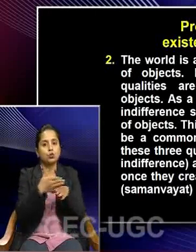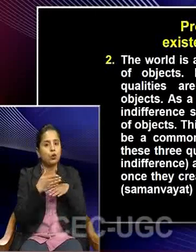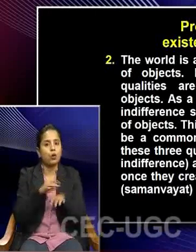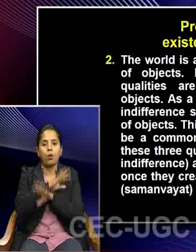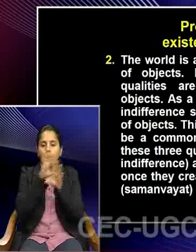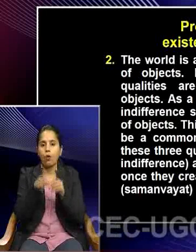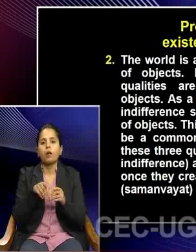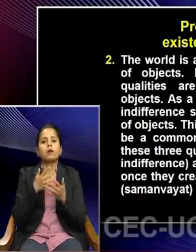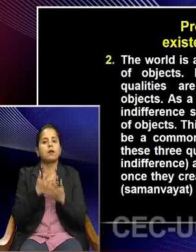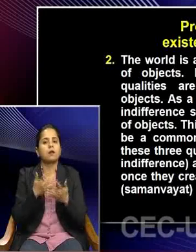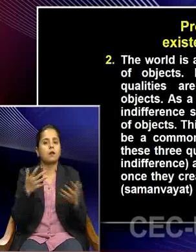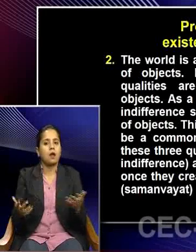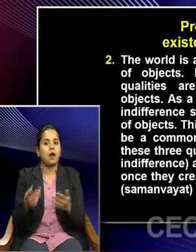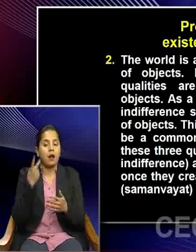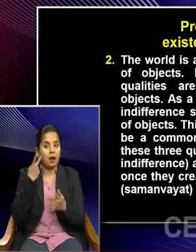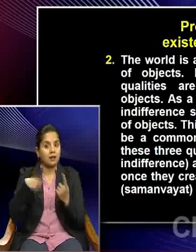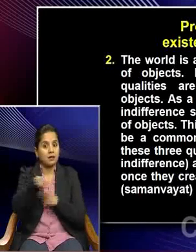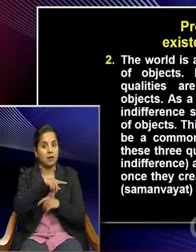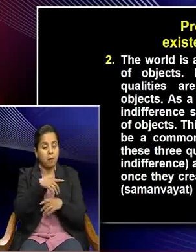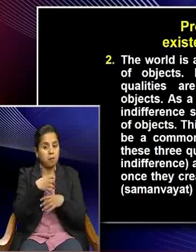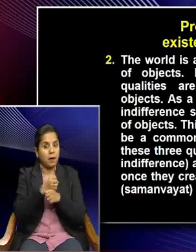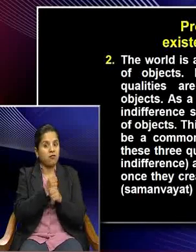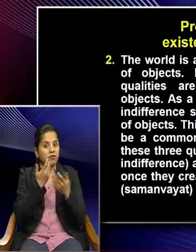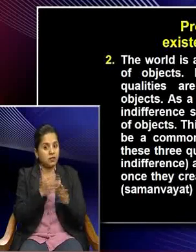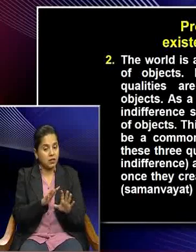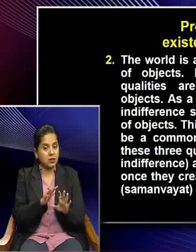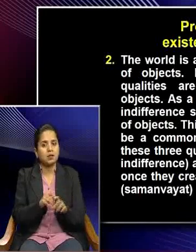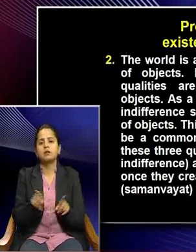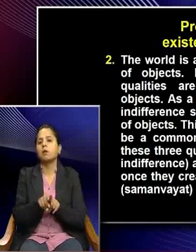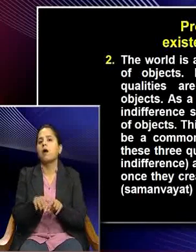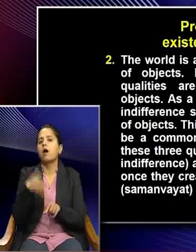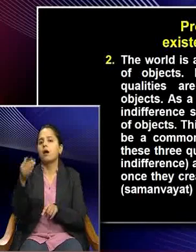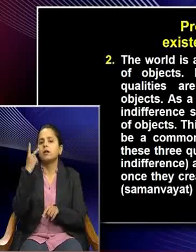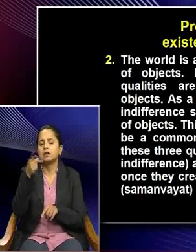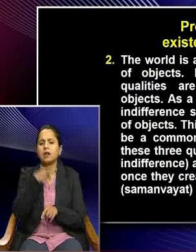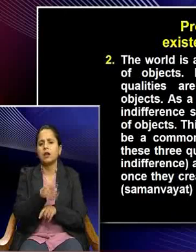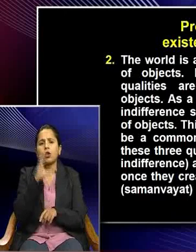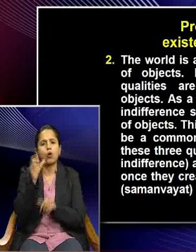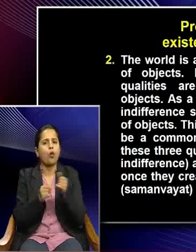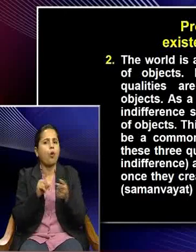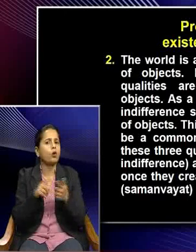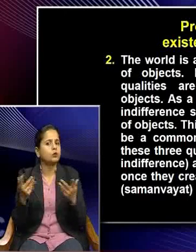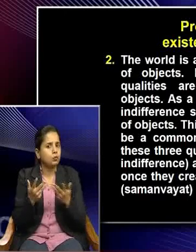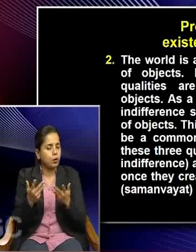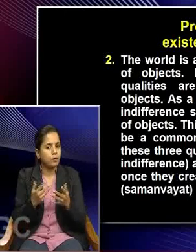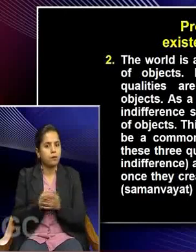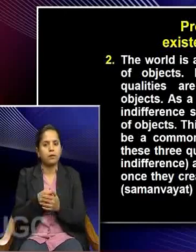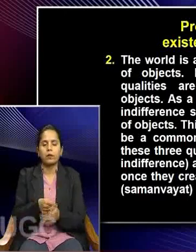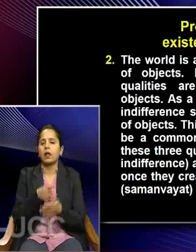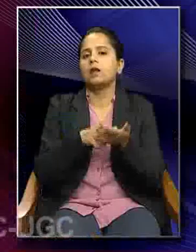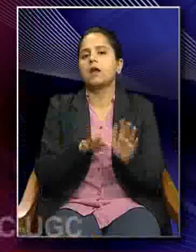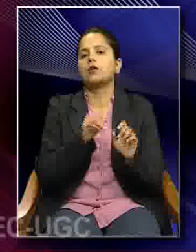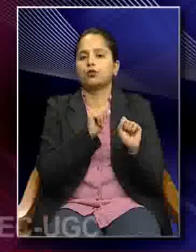the objects once they are created. And then again, what is this cause? This cause is Prakriti.